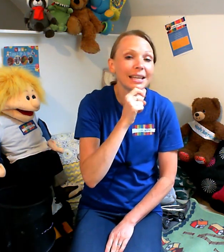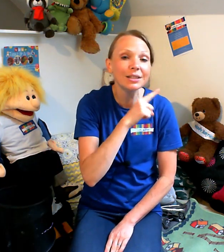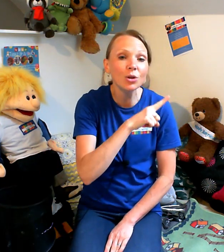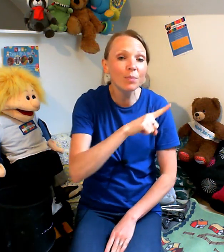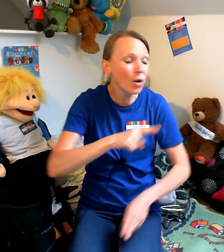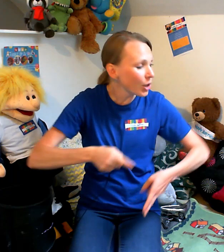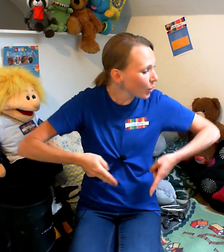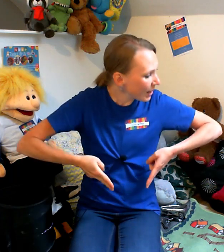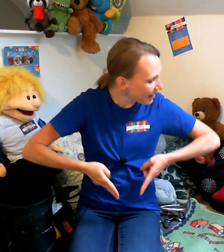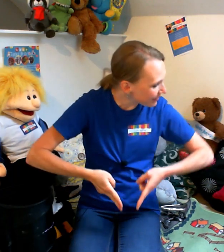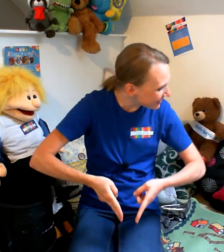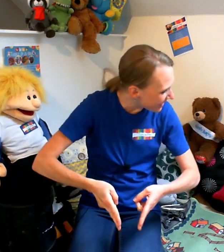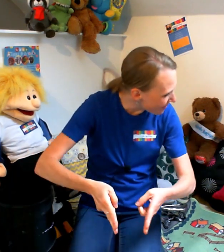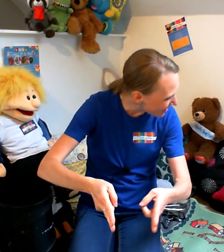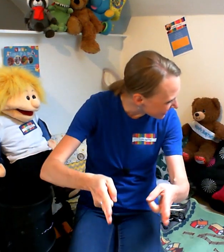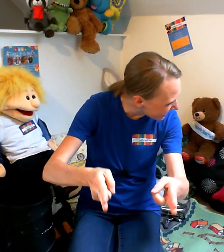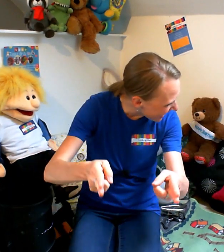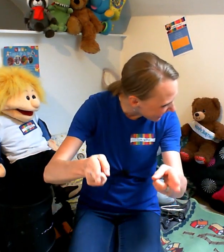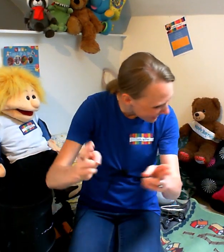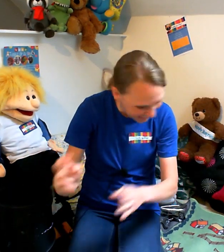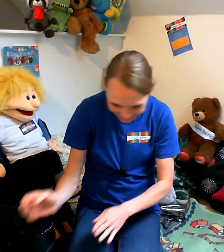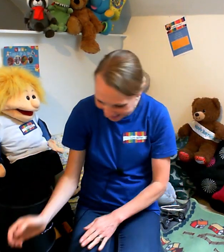little boy who lives down the lane.